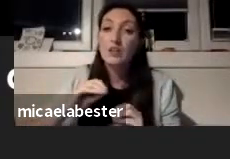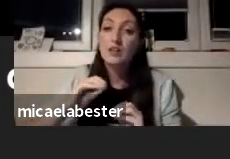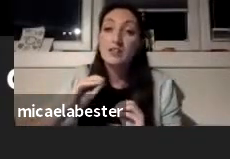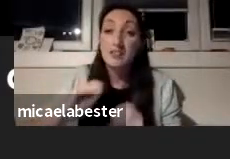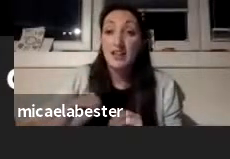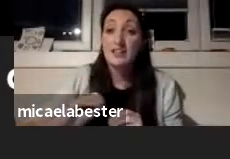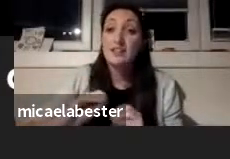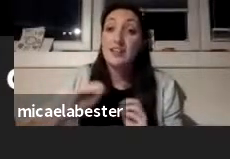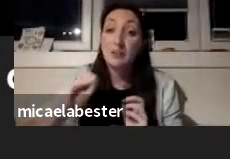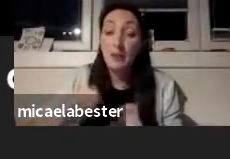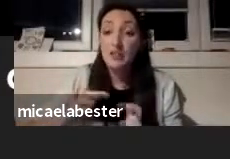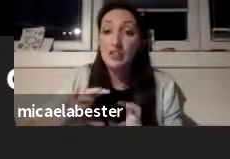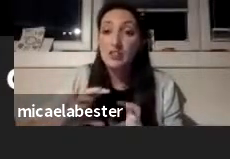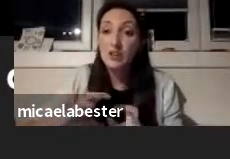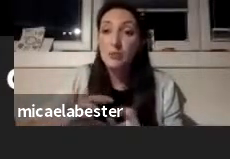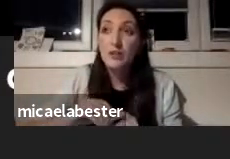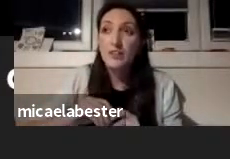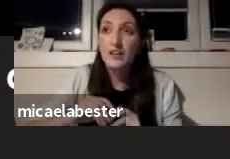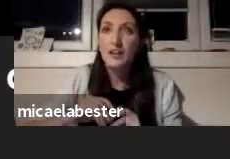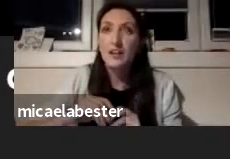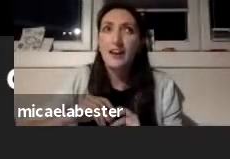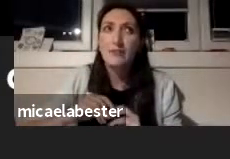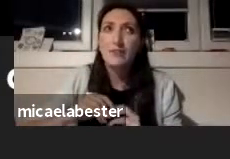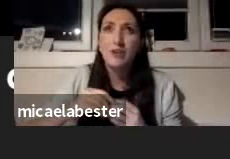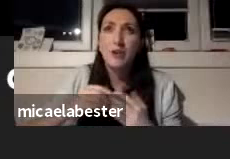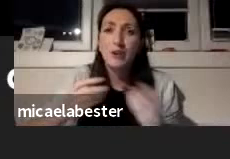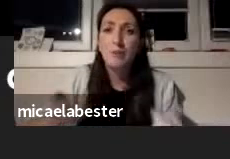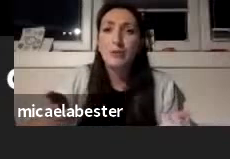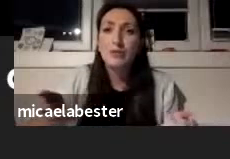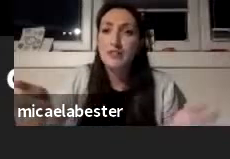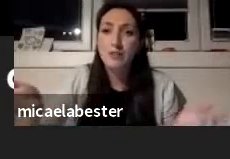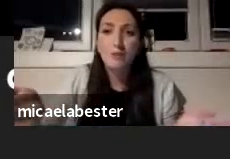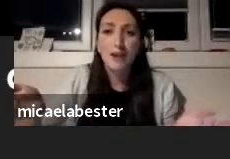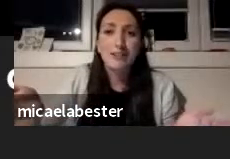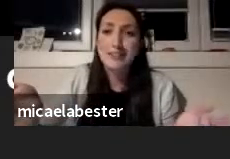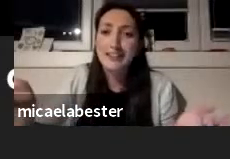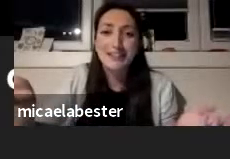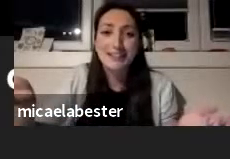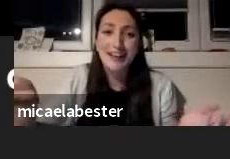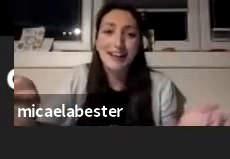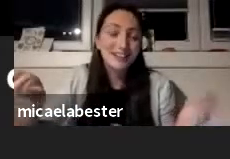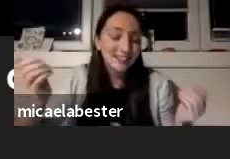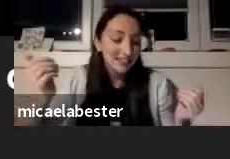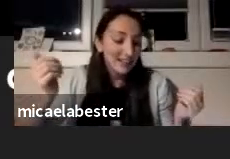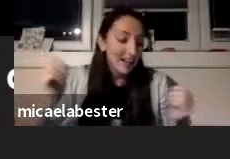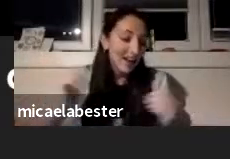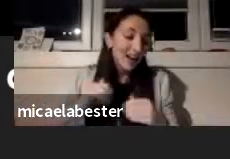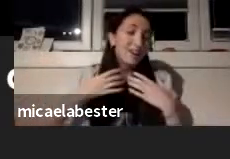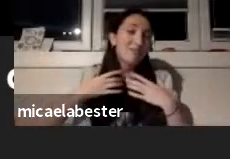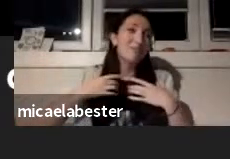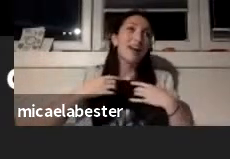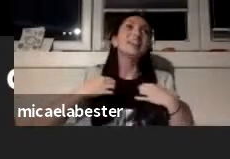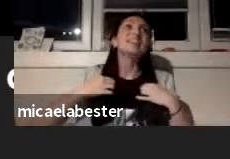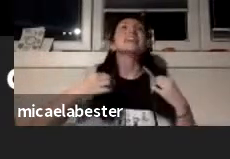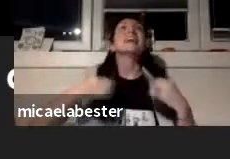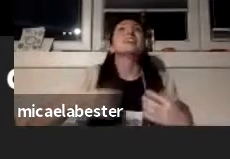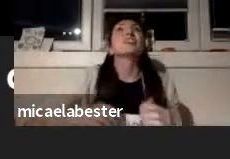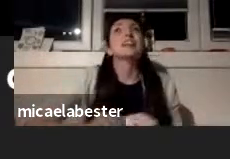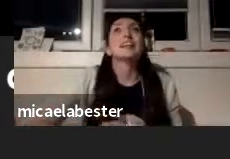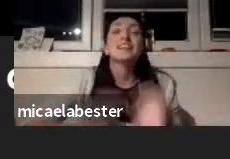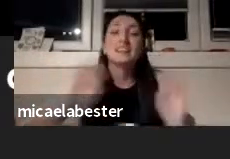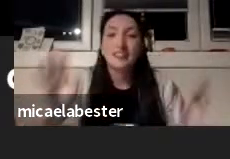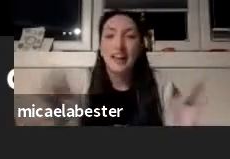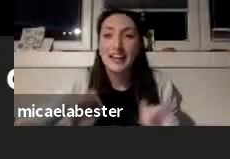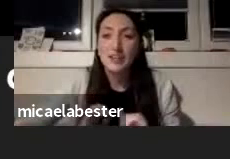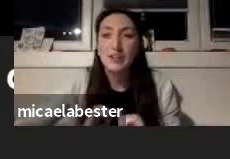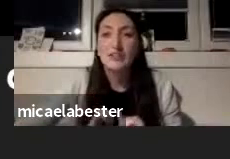local signs, like in Manchester, where they have their own numbers that no one else can understand. And